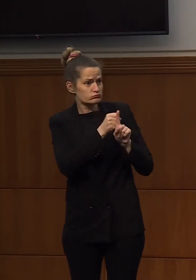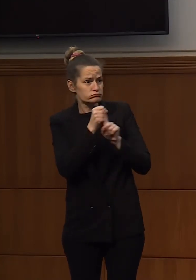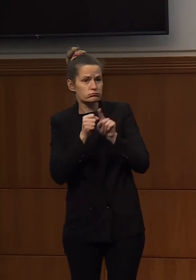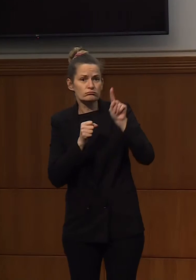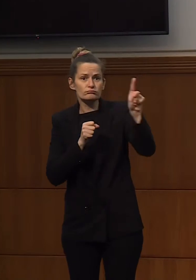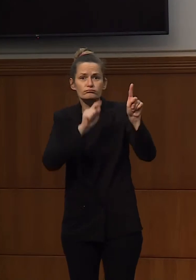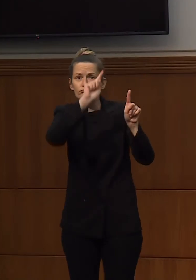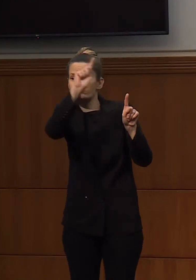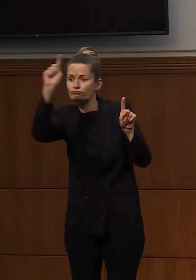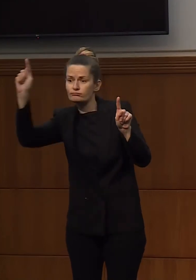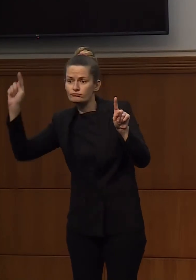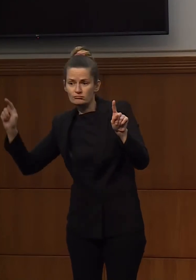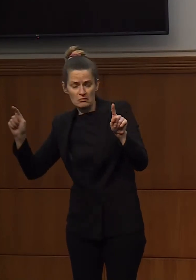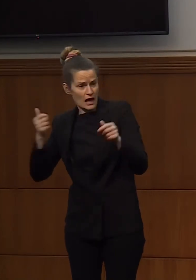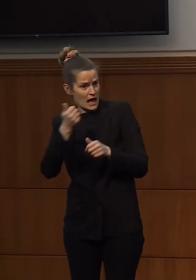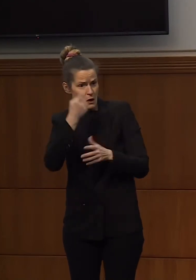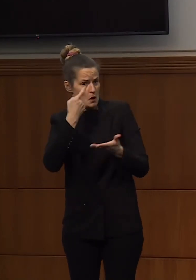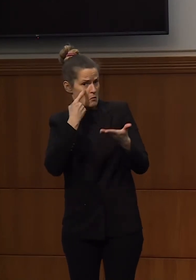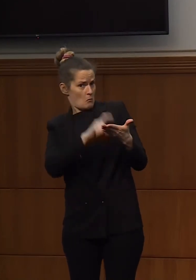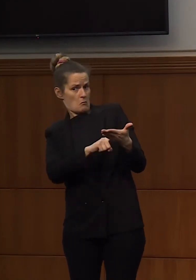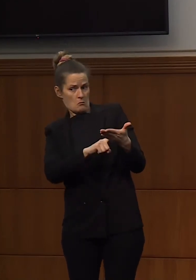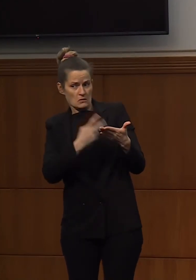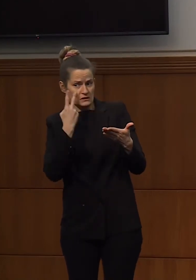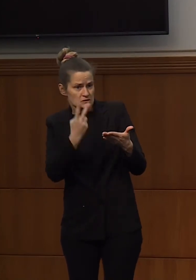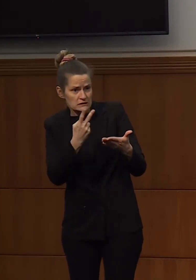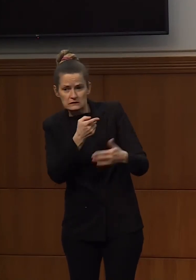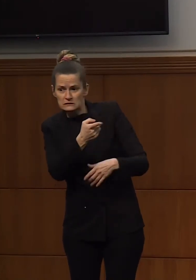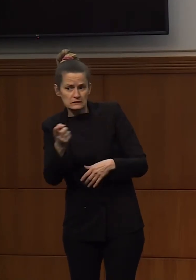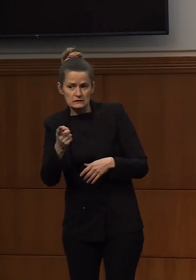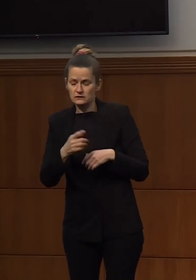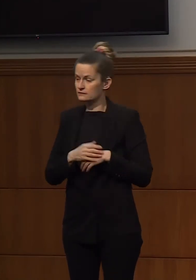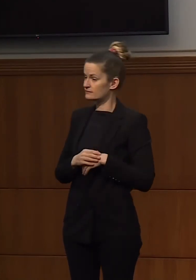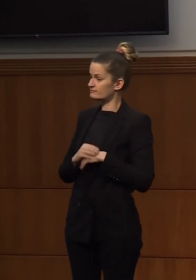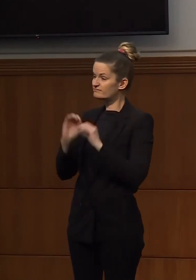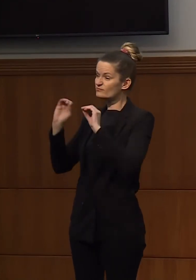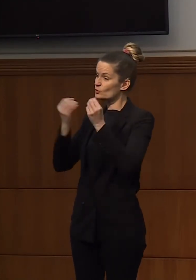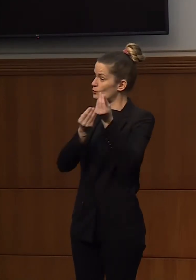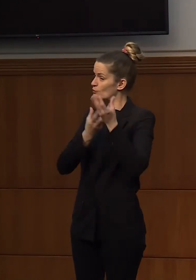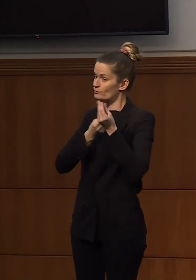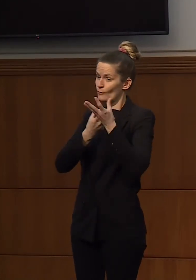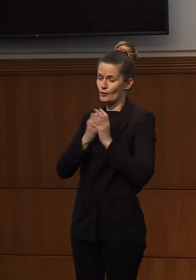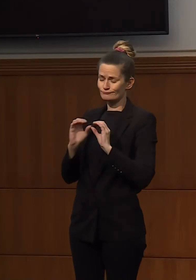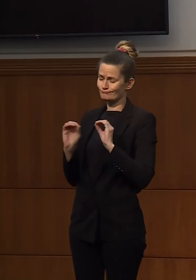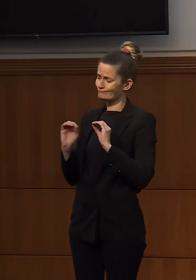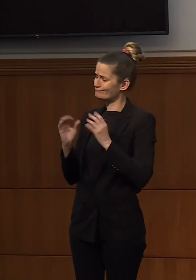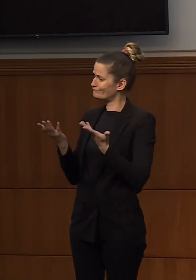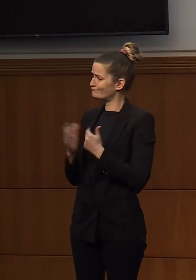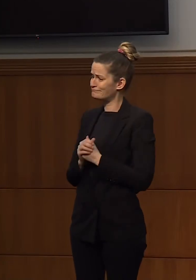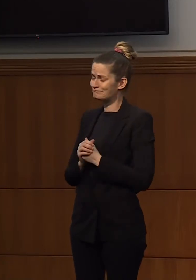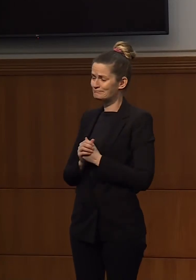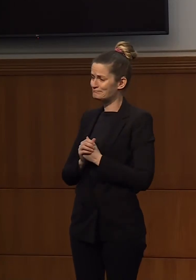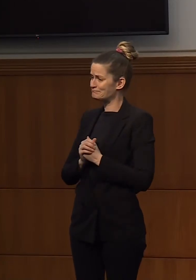that at all. We don't have any specific reports that we've received.